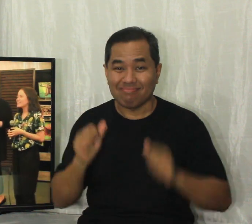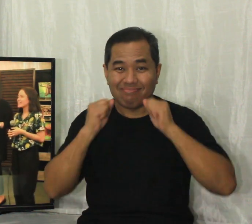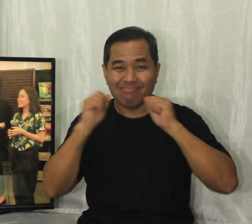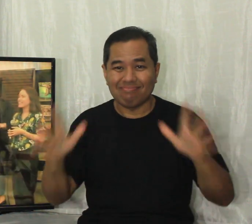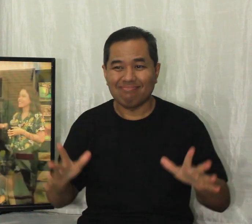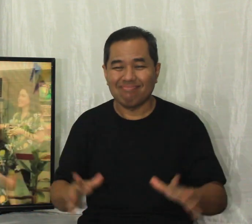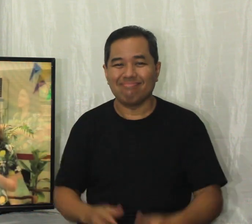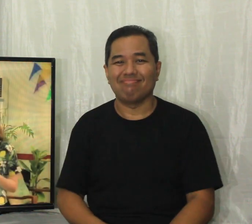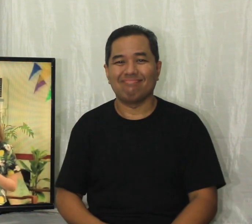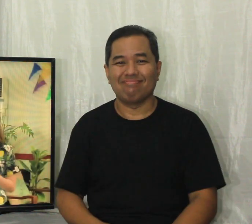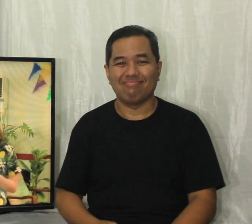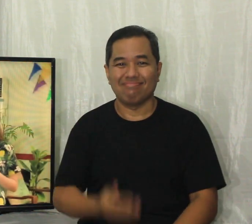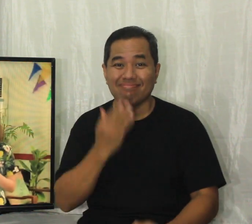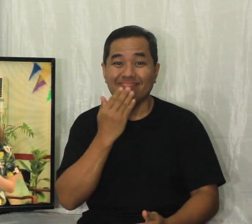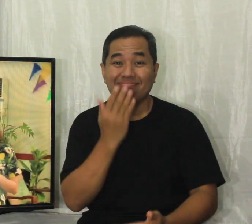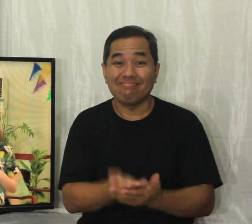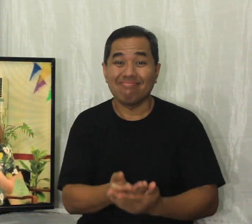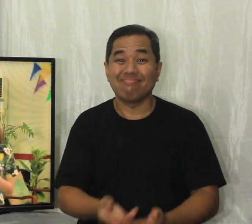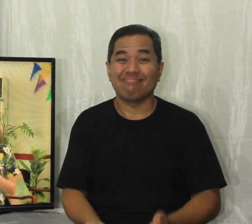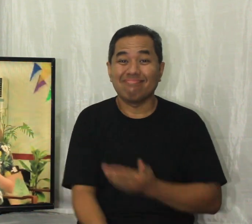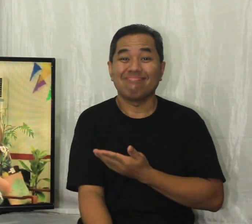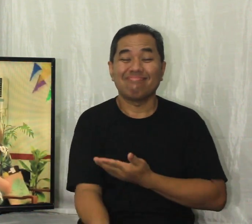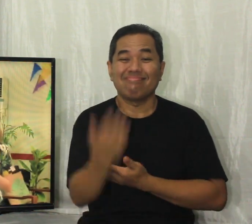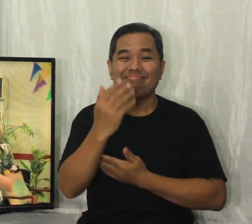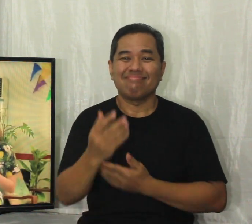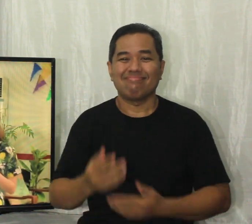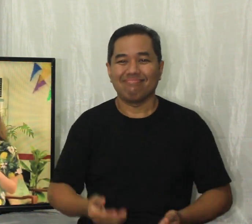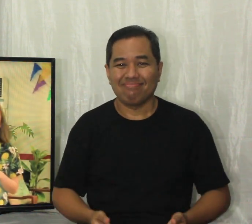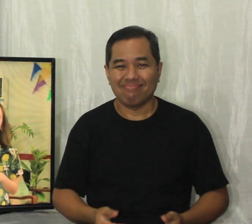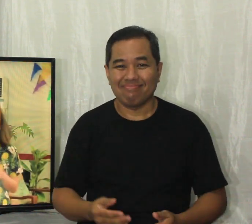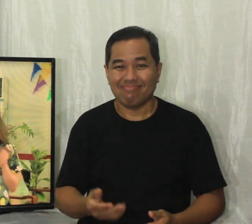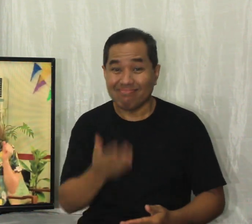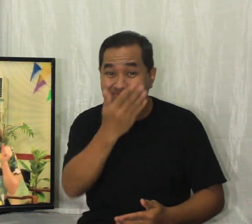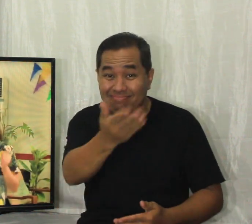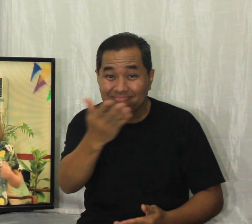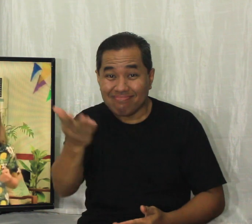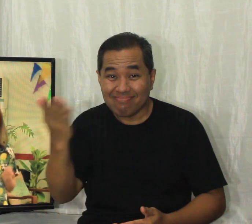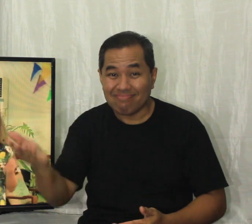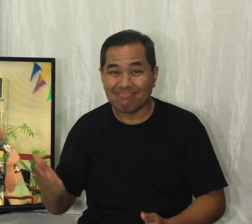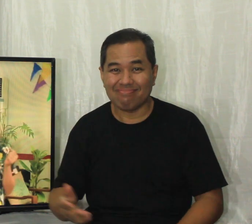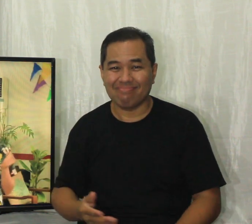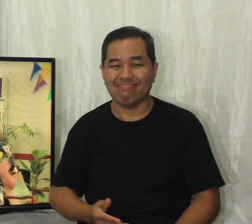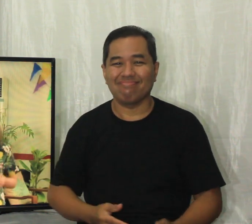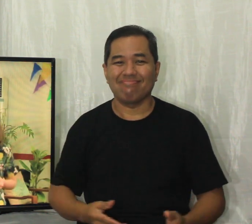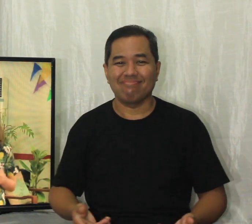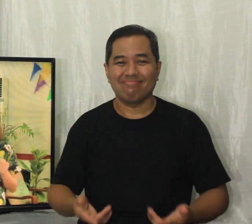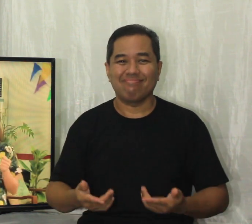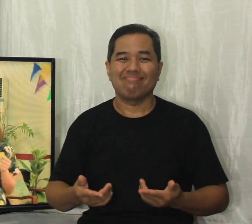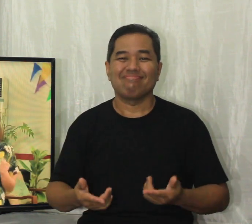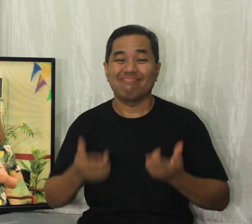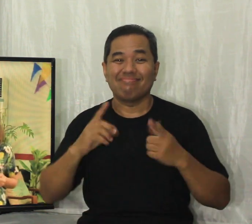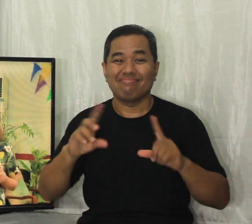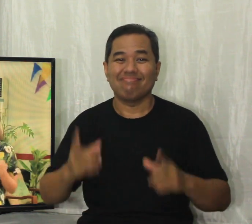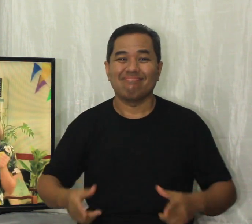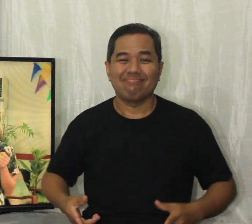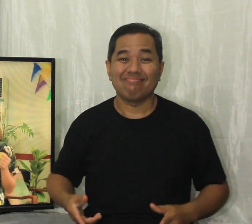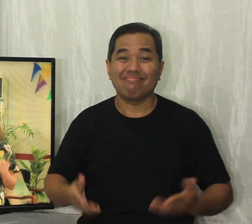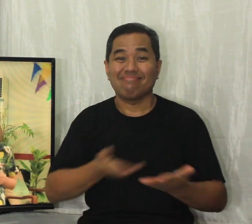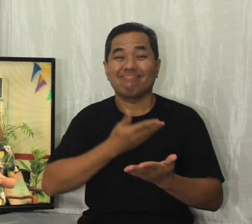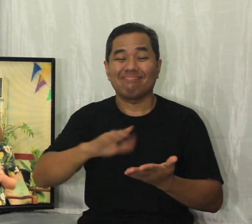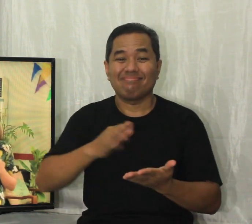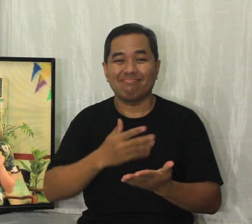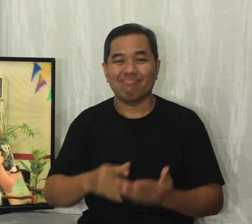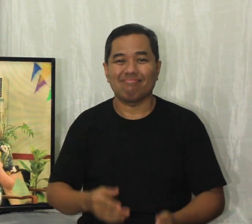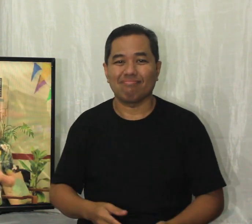Good day, everyone. I invite you to put your praise on as we sing worship songs to our Lord Jesus Christ. You know, the